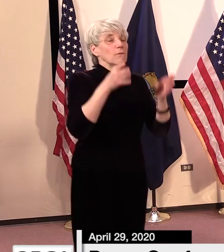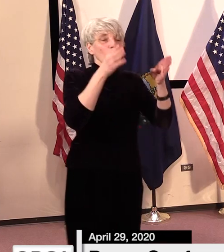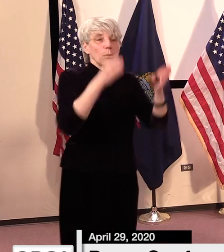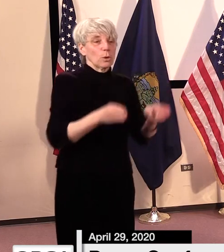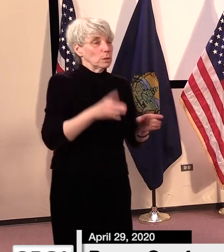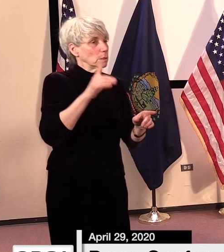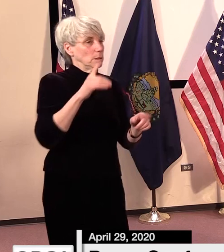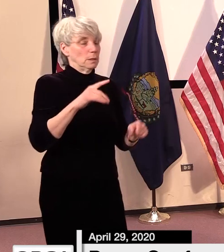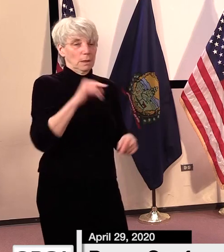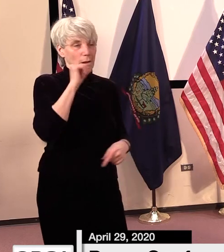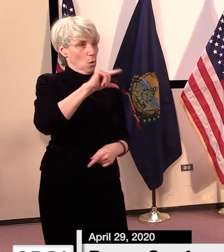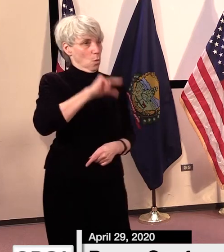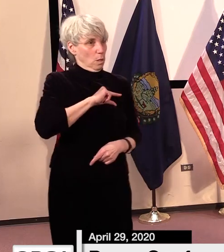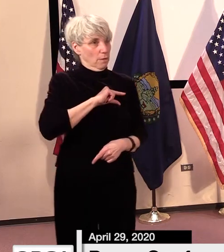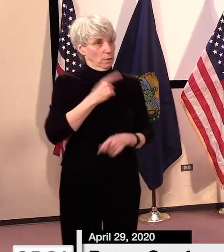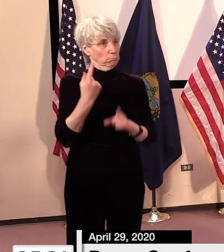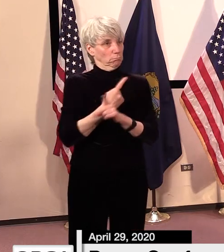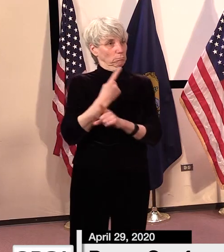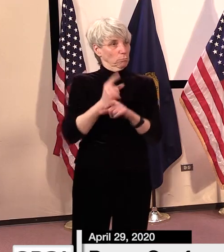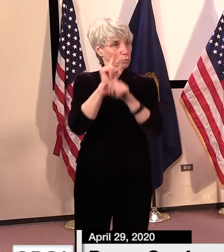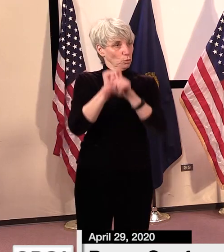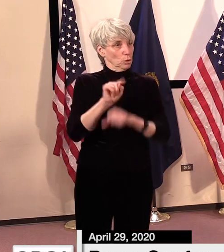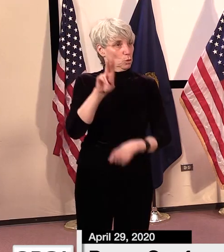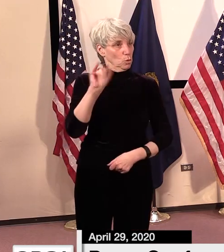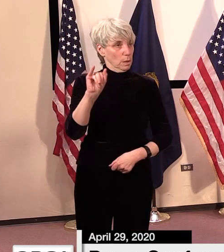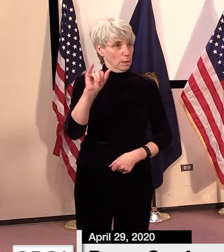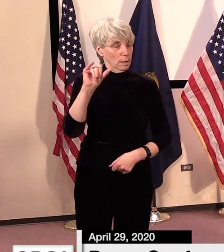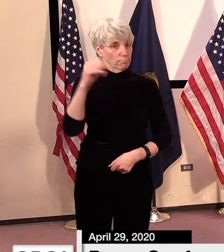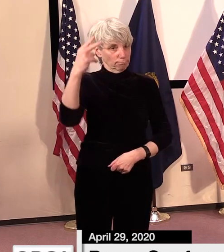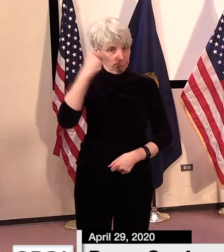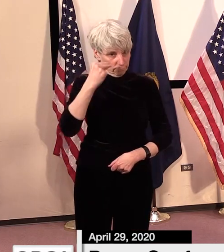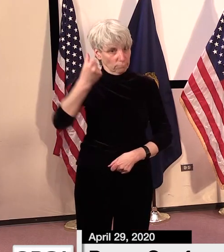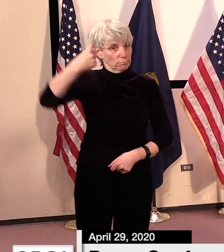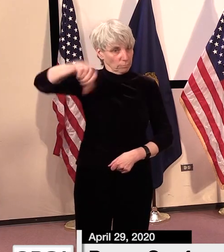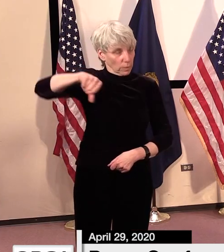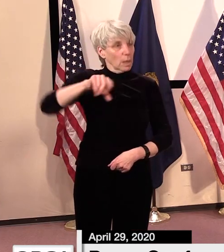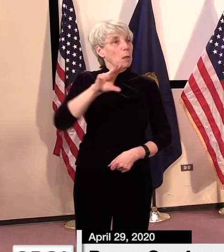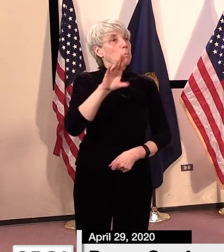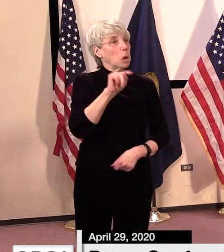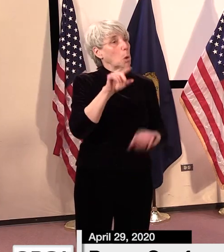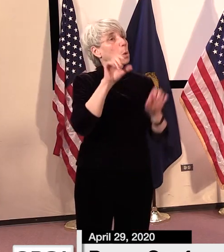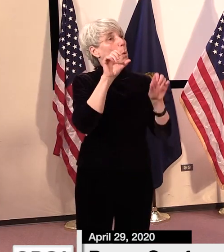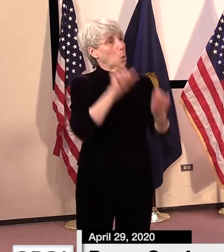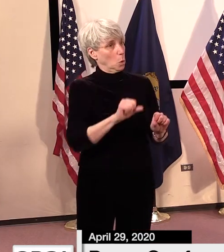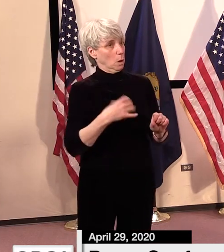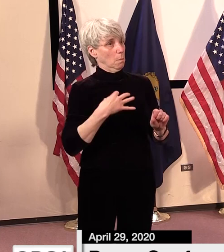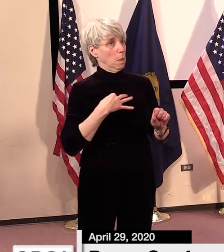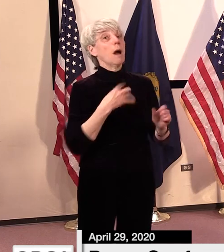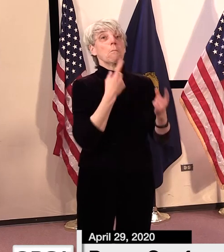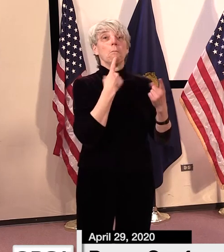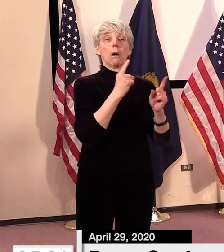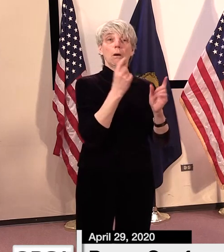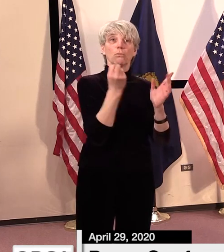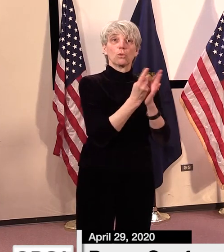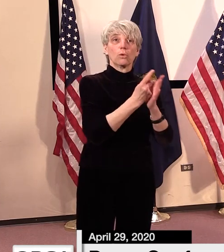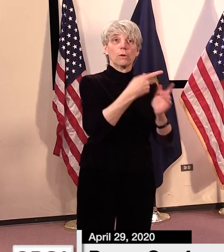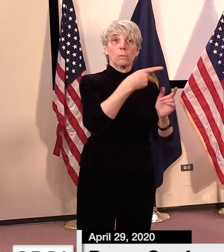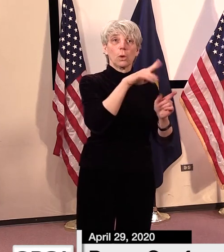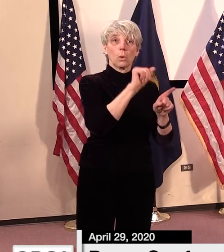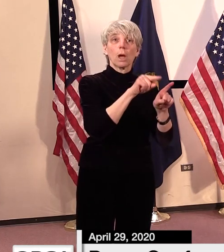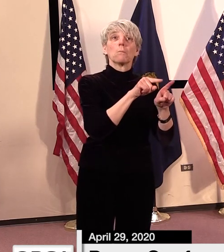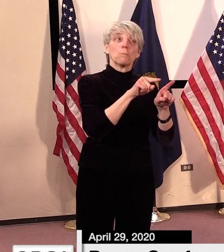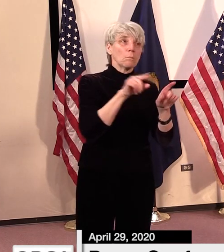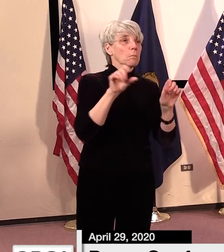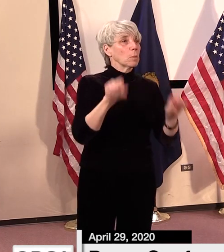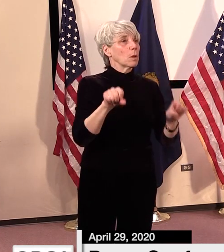traditional UI, but are potentially eligible for PUA, you know, there are still a couple outliers there, groups